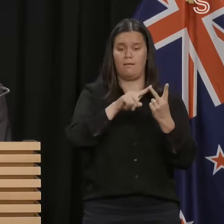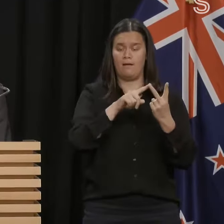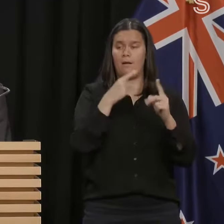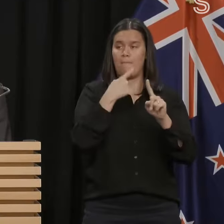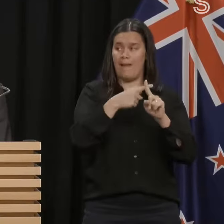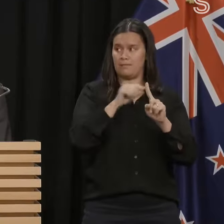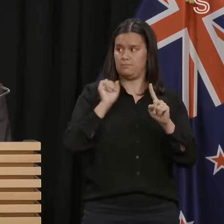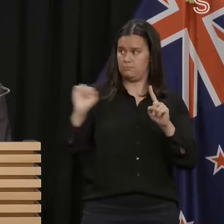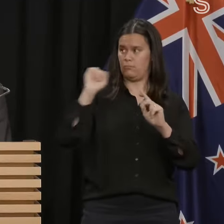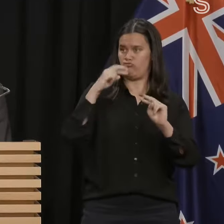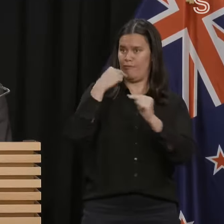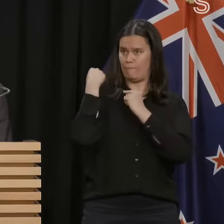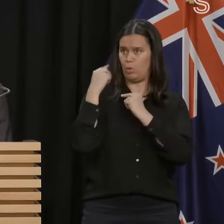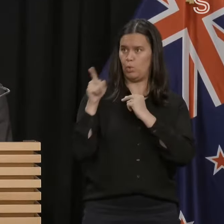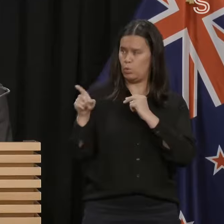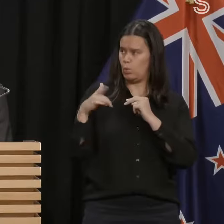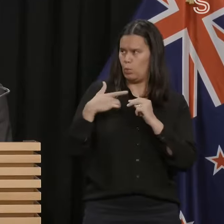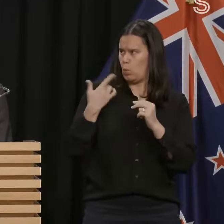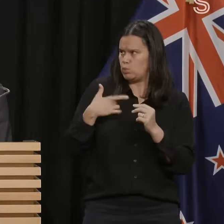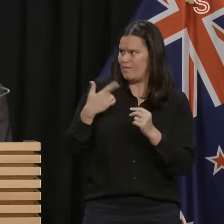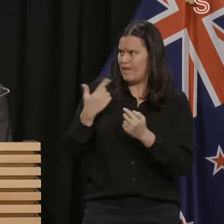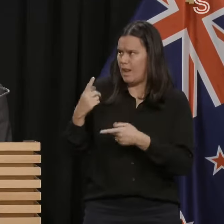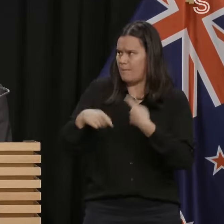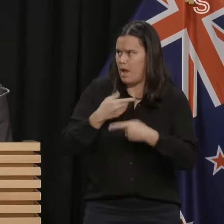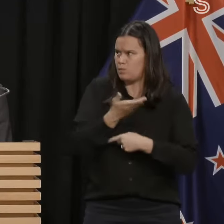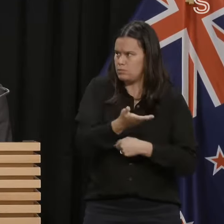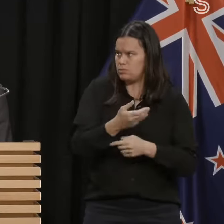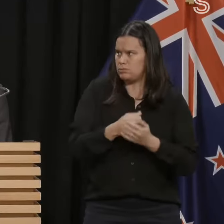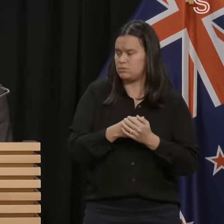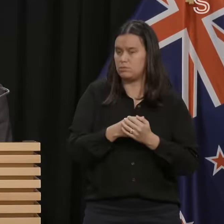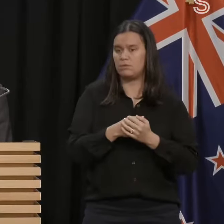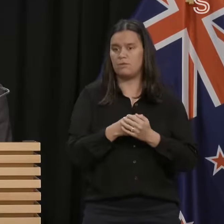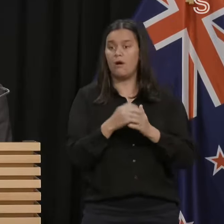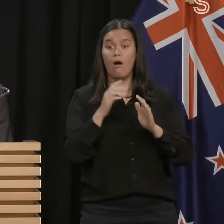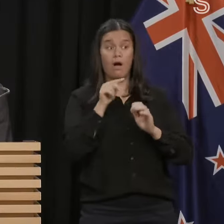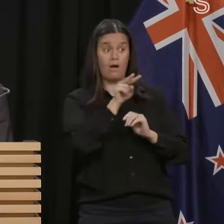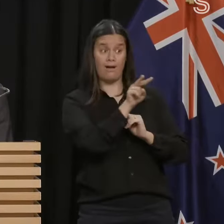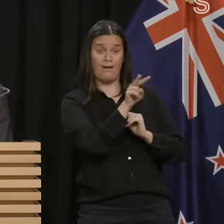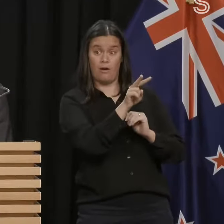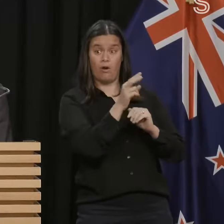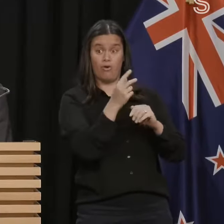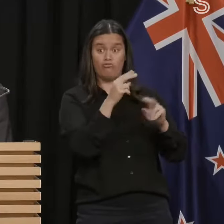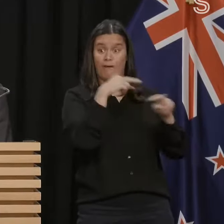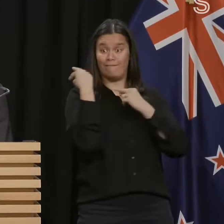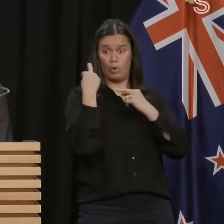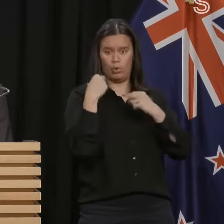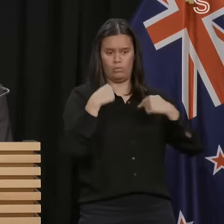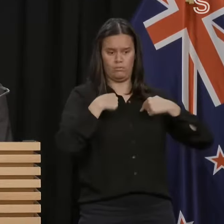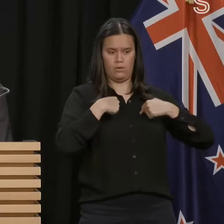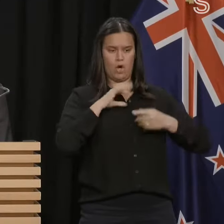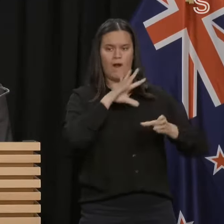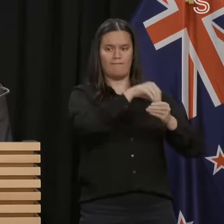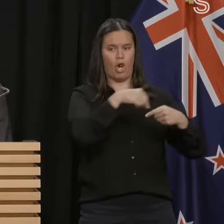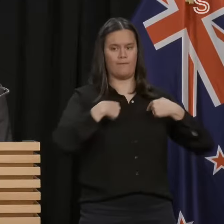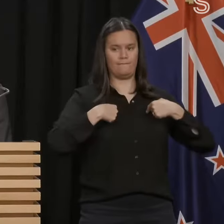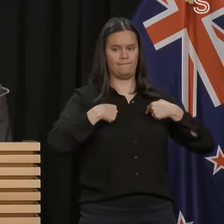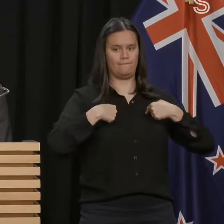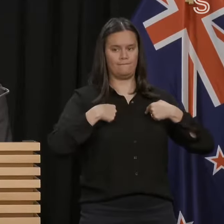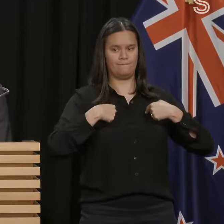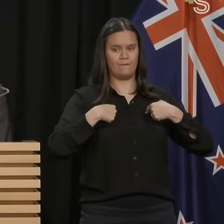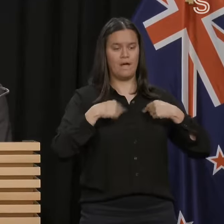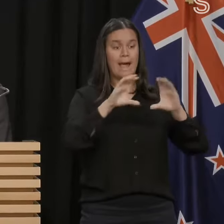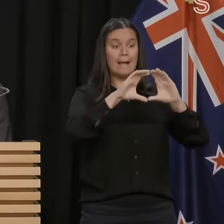of the population to look at? I'm not going to. Those reviews are now independent of me. So the Cabinet Office, as it has done under successive